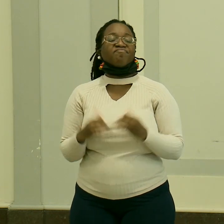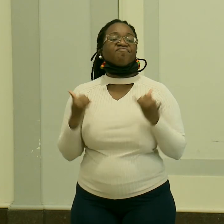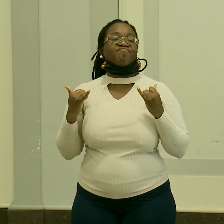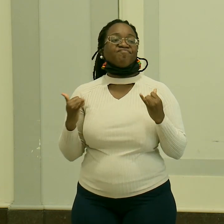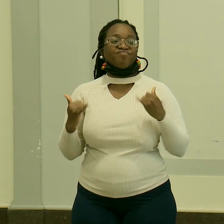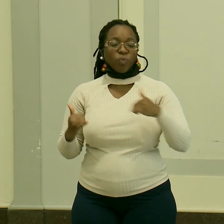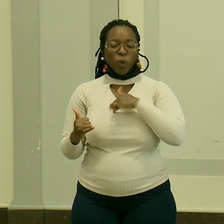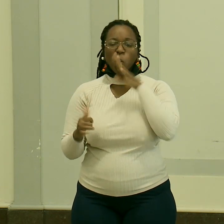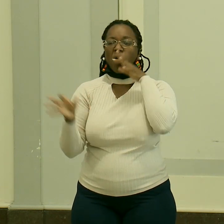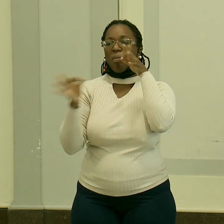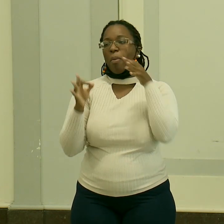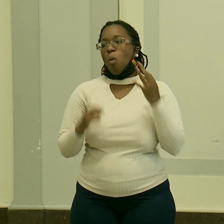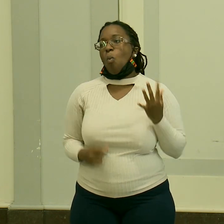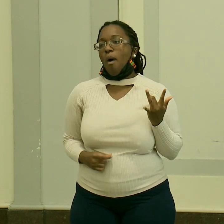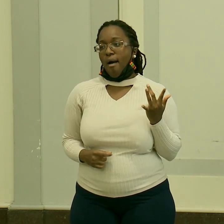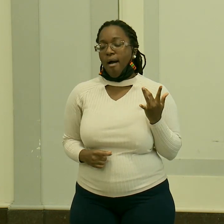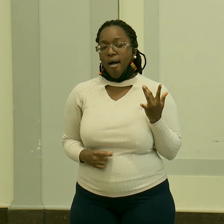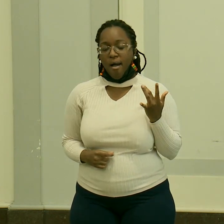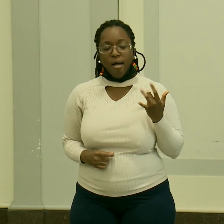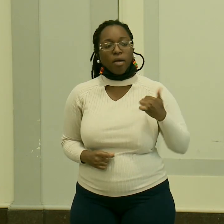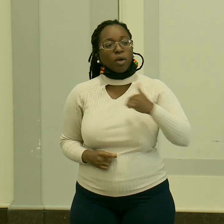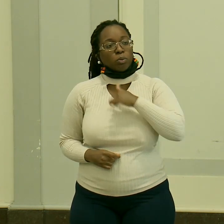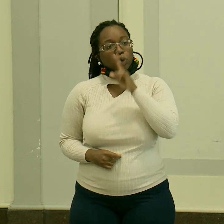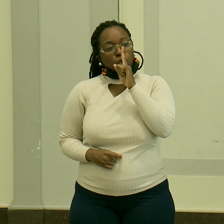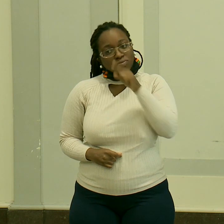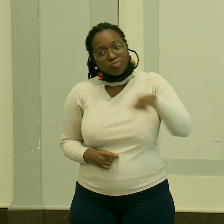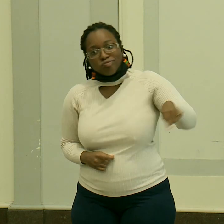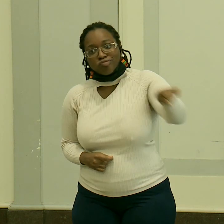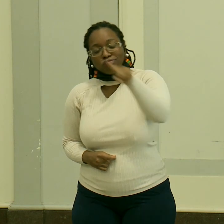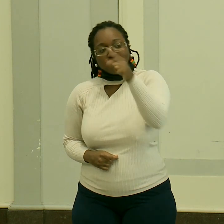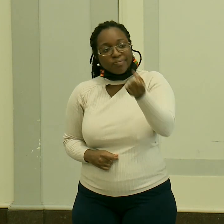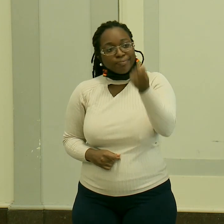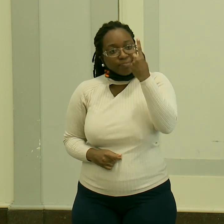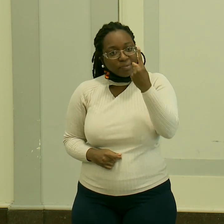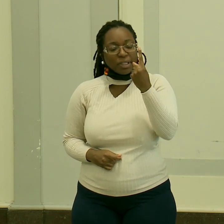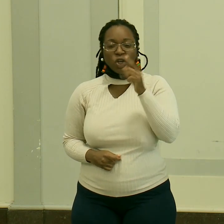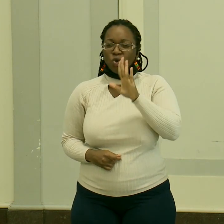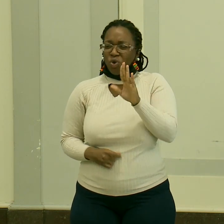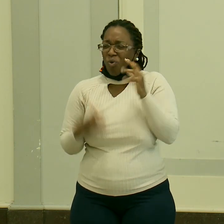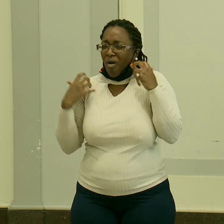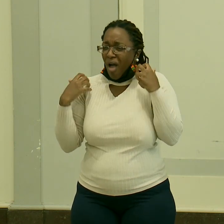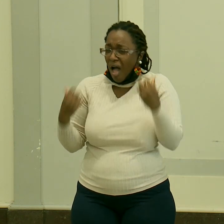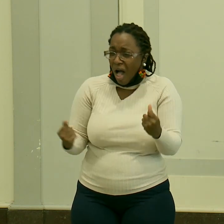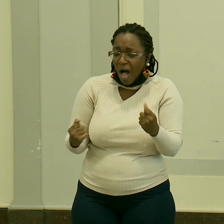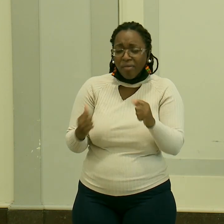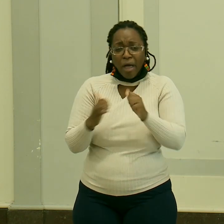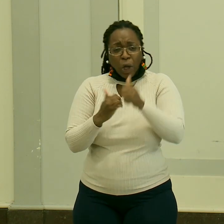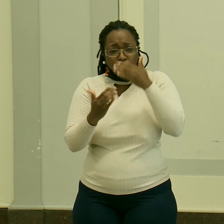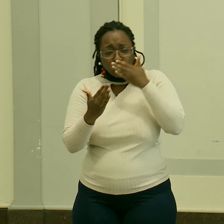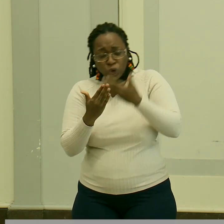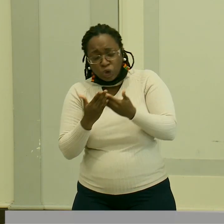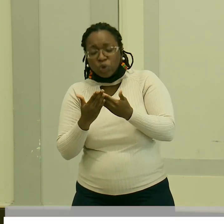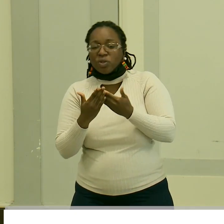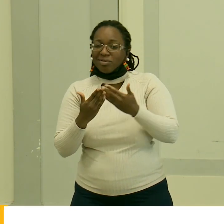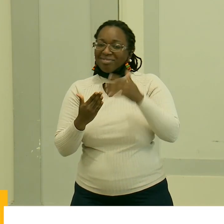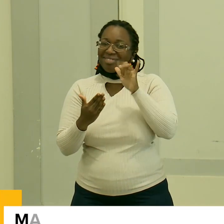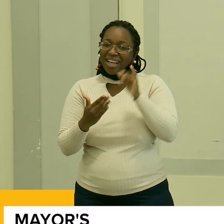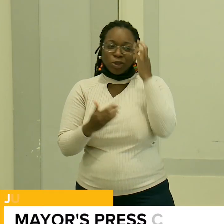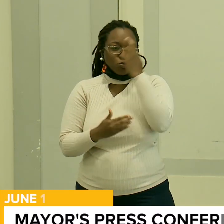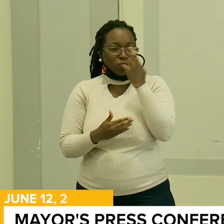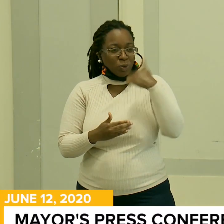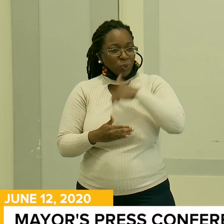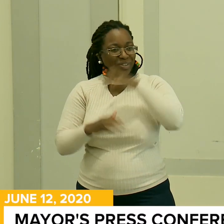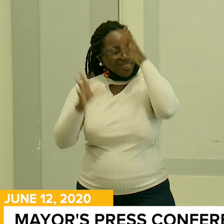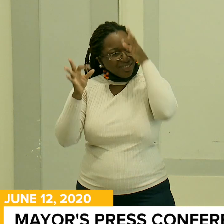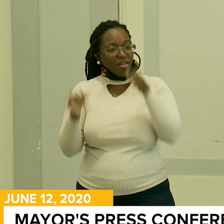our decision making so we can help the public understand that their health and well-being are at the forefront of all of the decisions we have made during